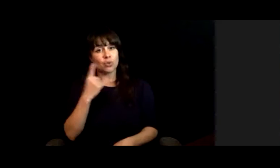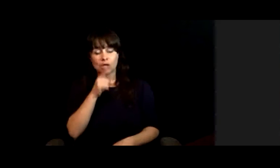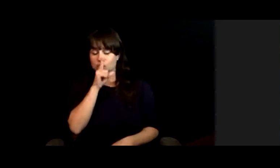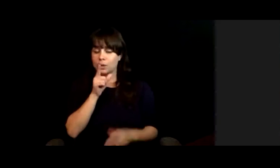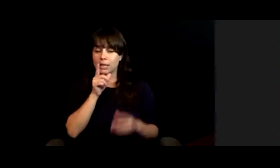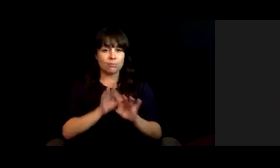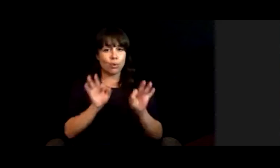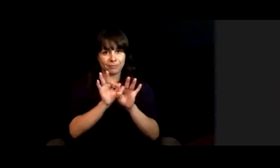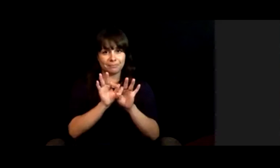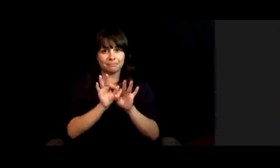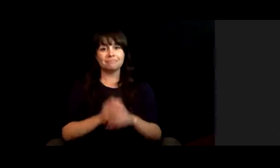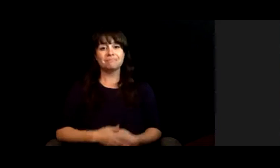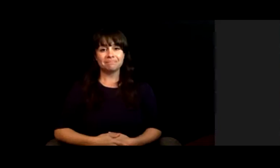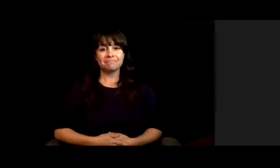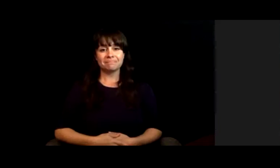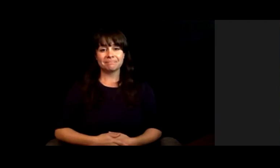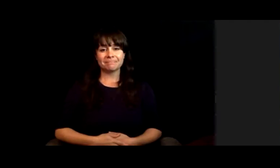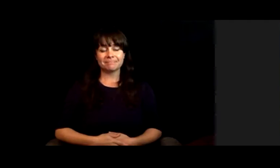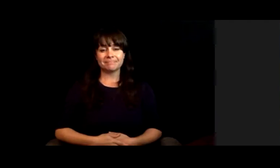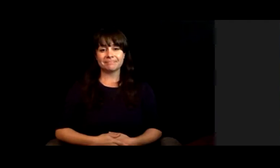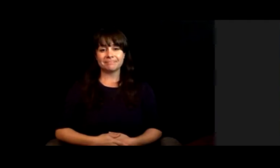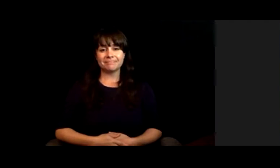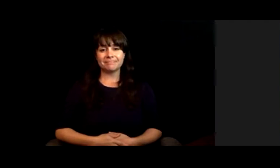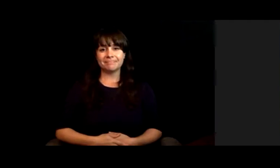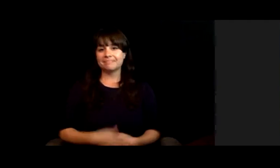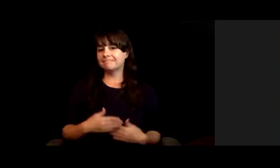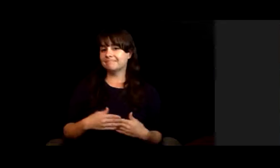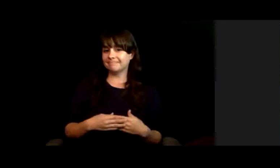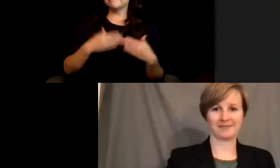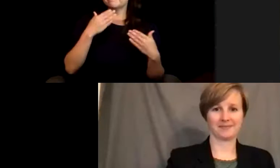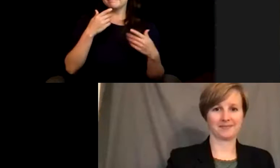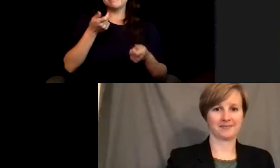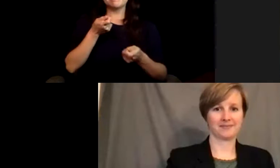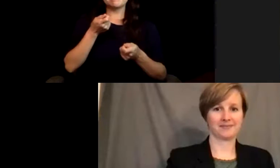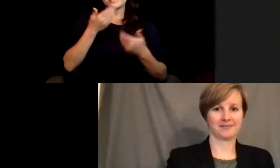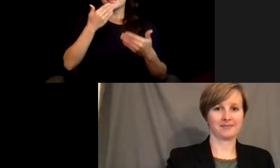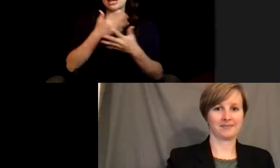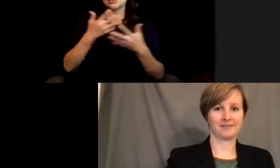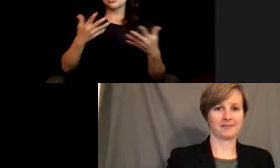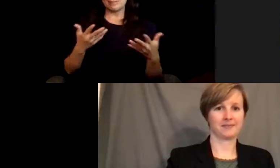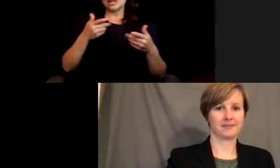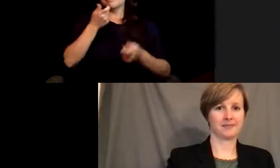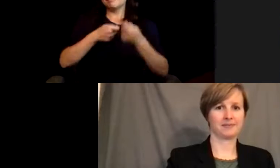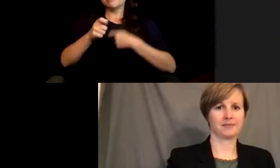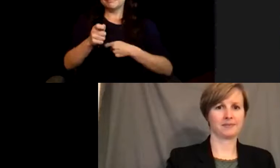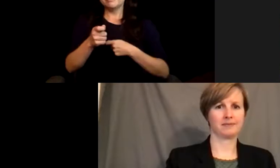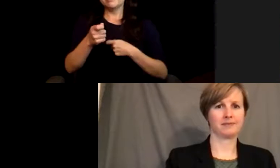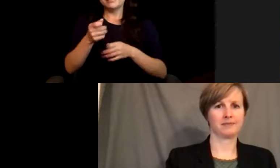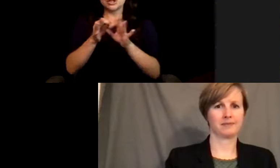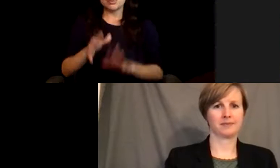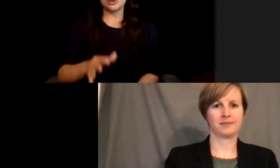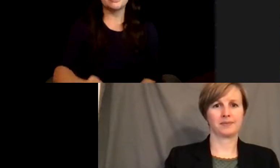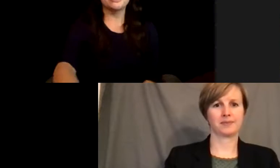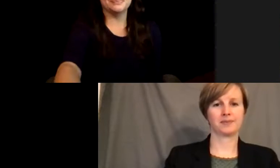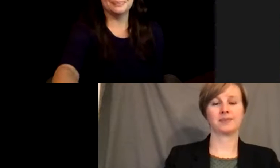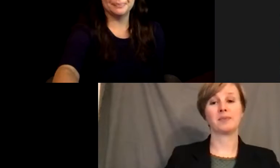important. Thank you so much. And please allow us to offer our sincerest condolences on the loss of your mother. I remember reading